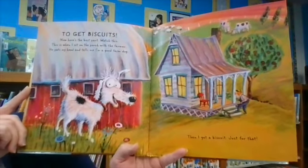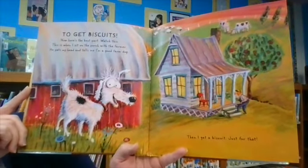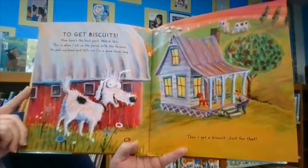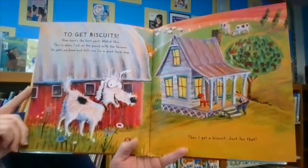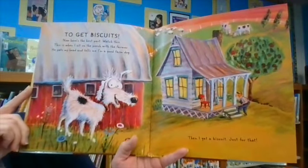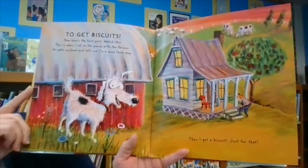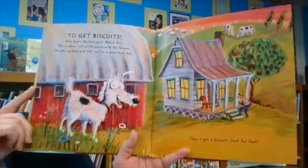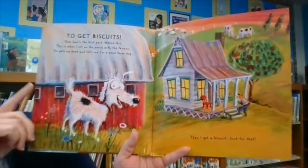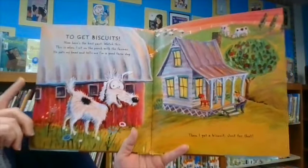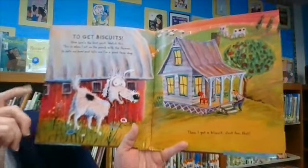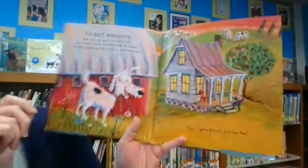that.